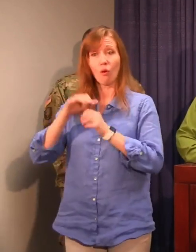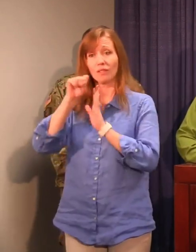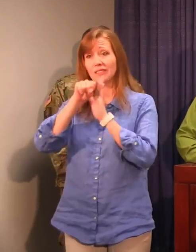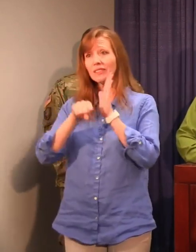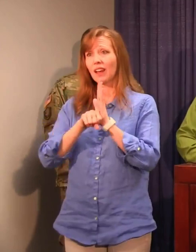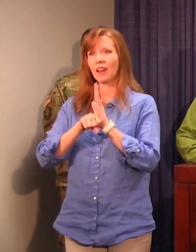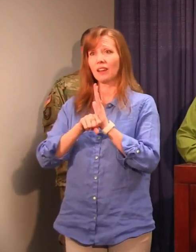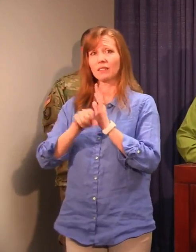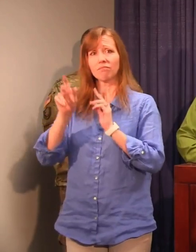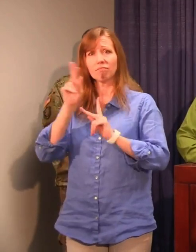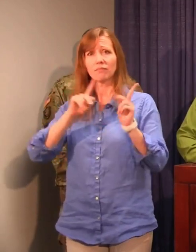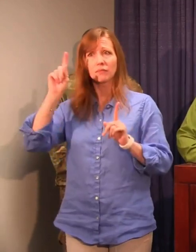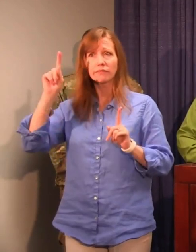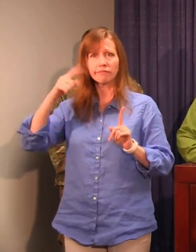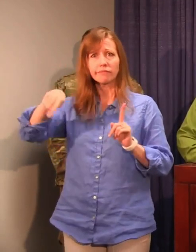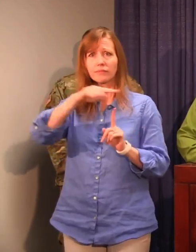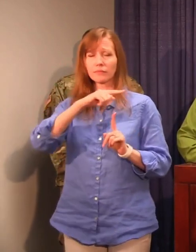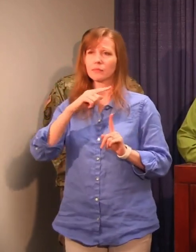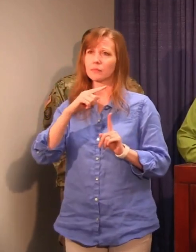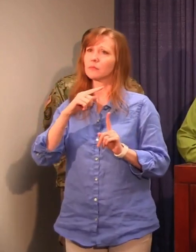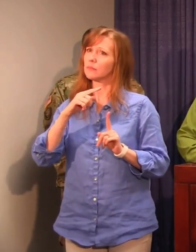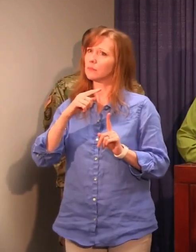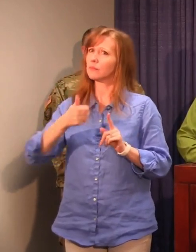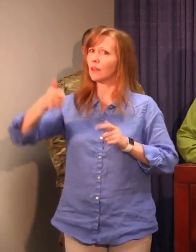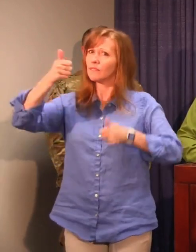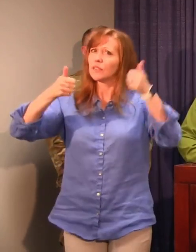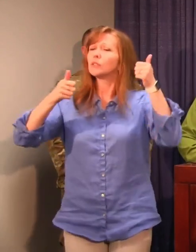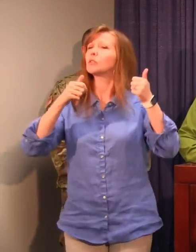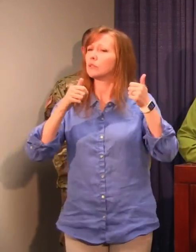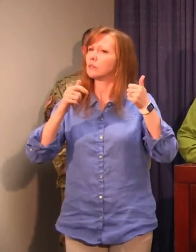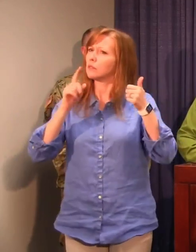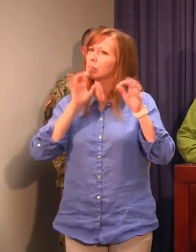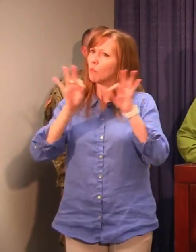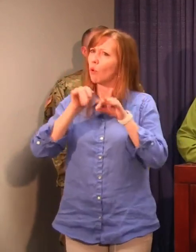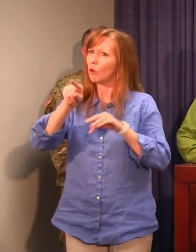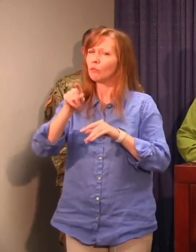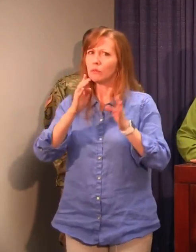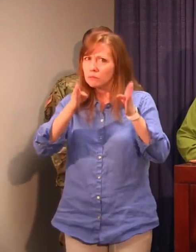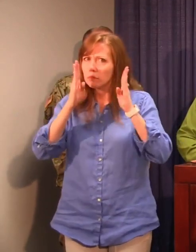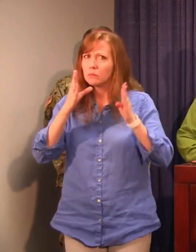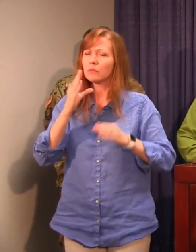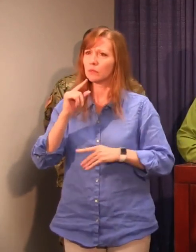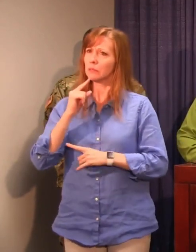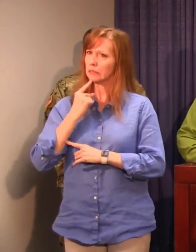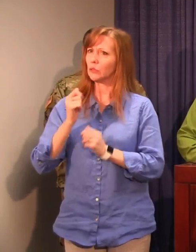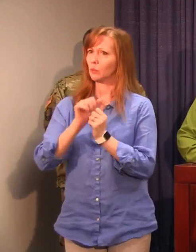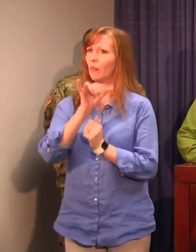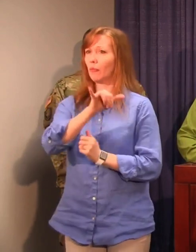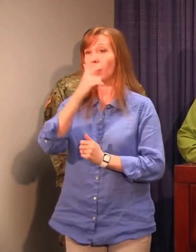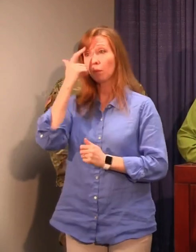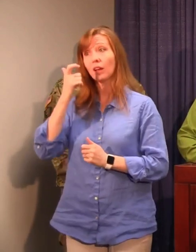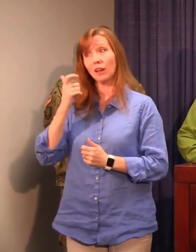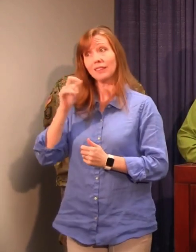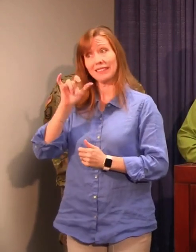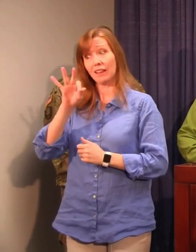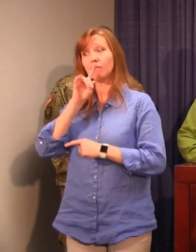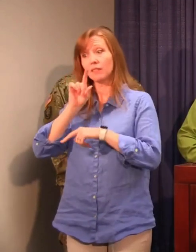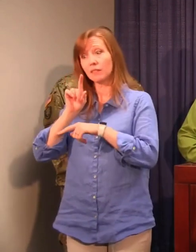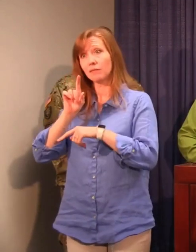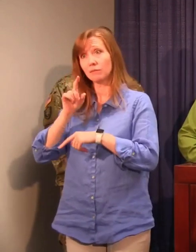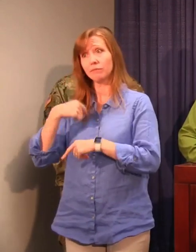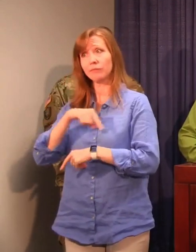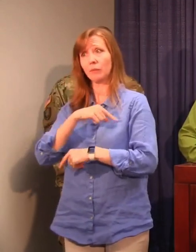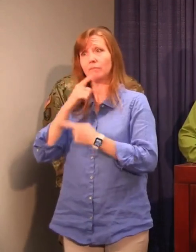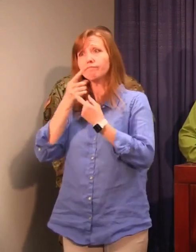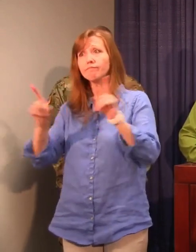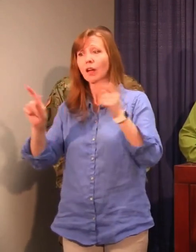very seriously, because the threat is very real. And we're not through this one yet.